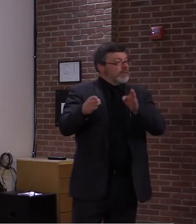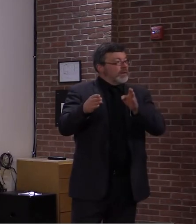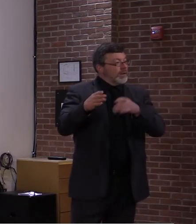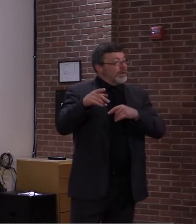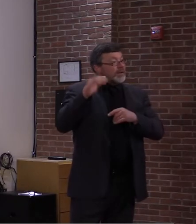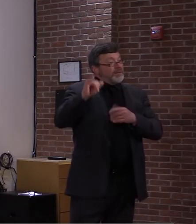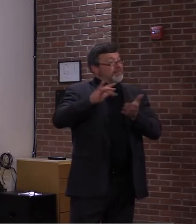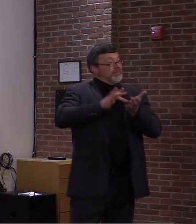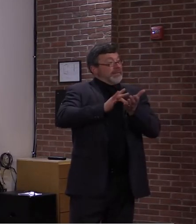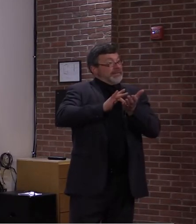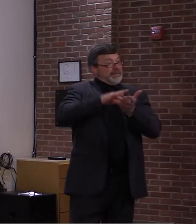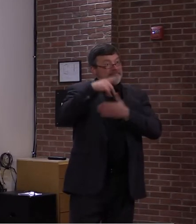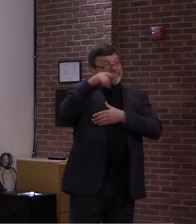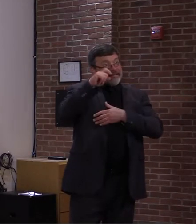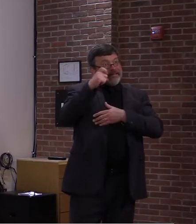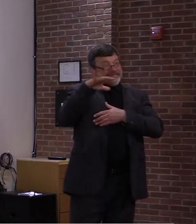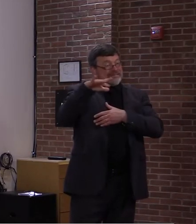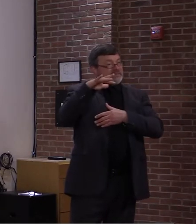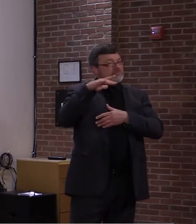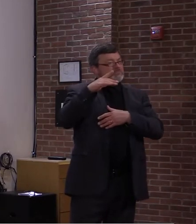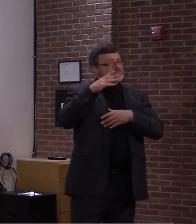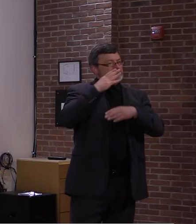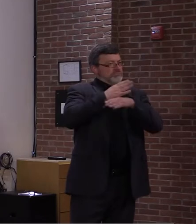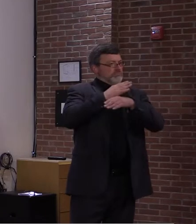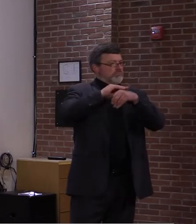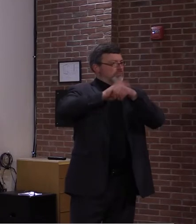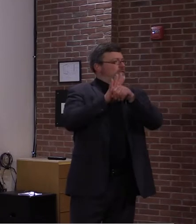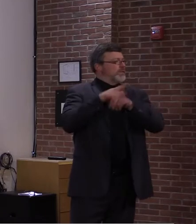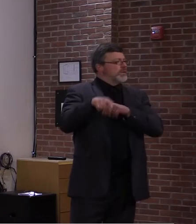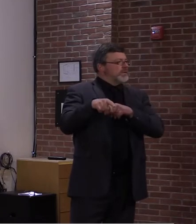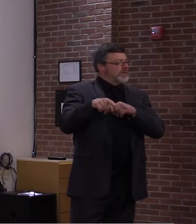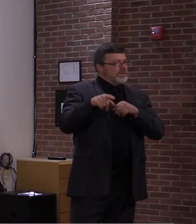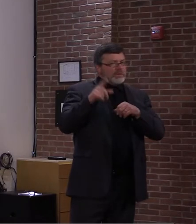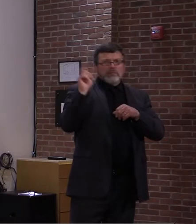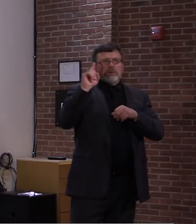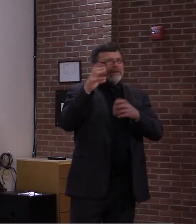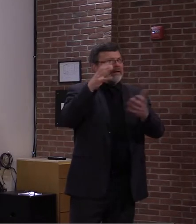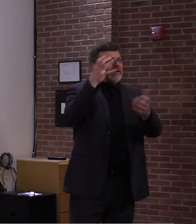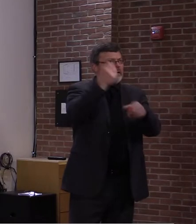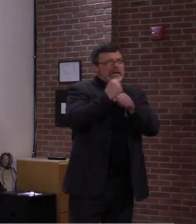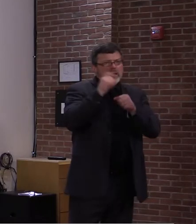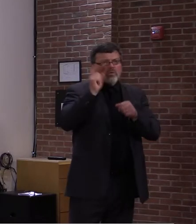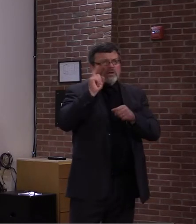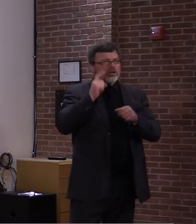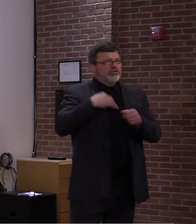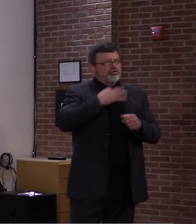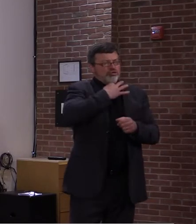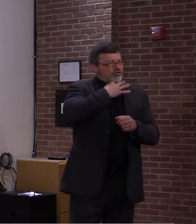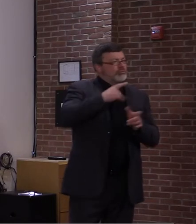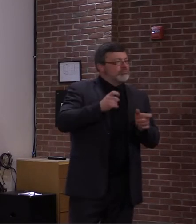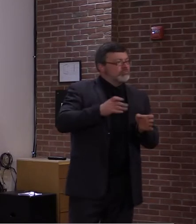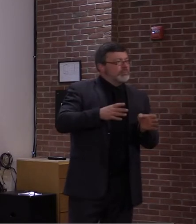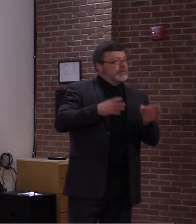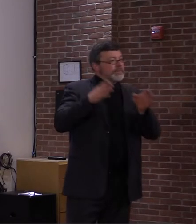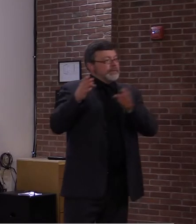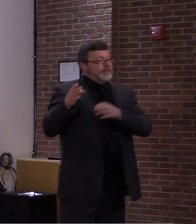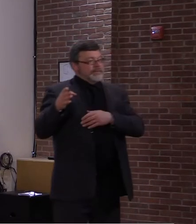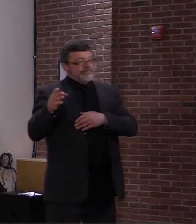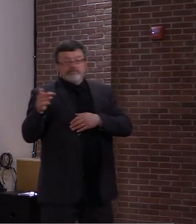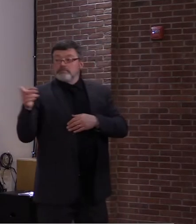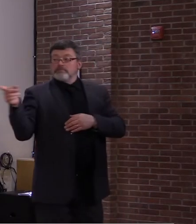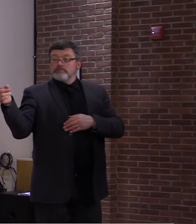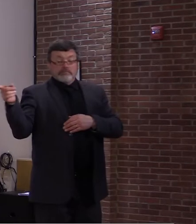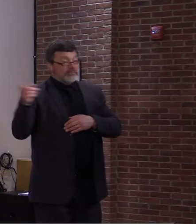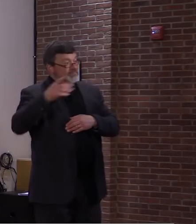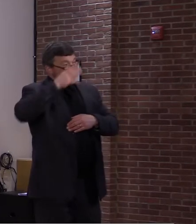going. Yeah, it's probably better questions for Dr. Levine, but we do know this variant is more transmissible than others,